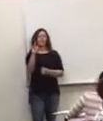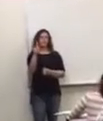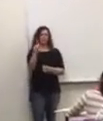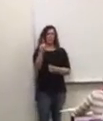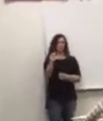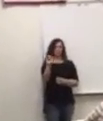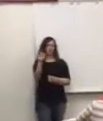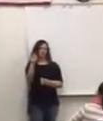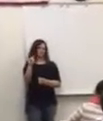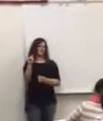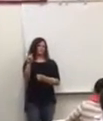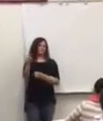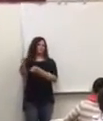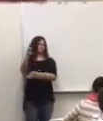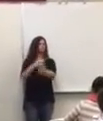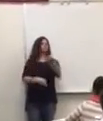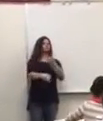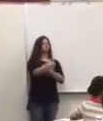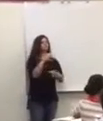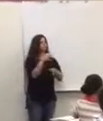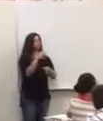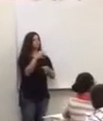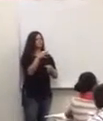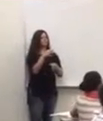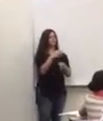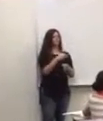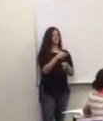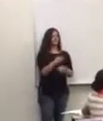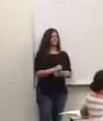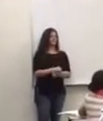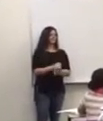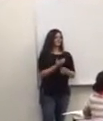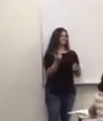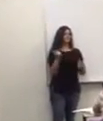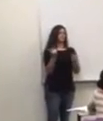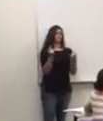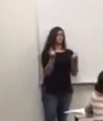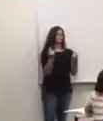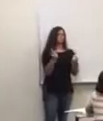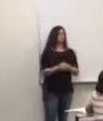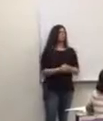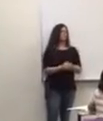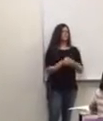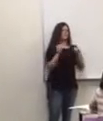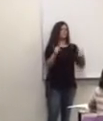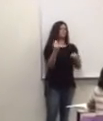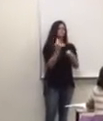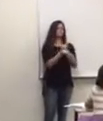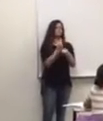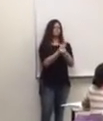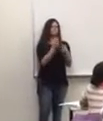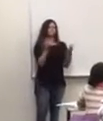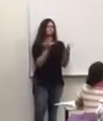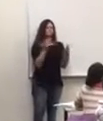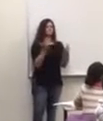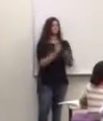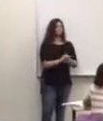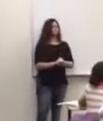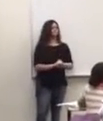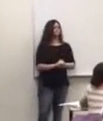going, woo, and like a thermometer going with all the mercury out the top of it, what kinds of images, if I wanted to include them, do